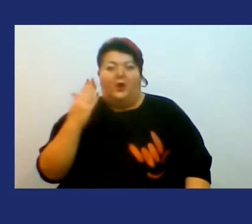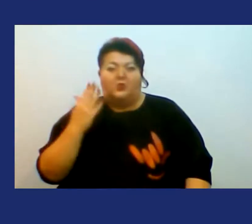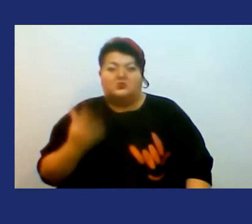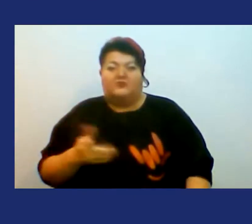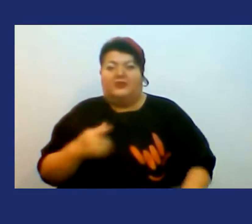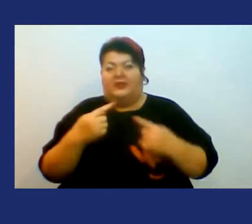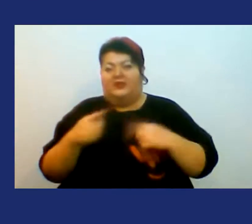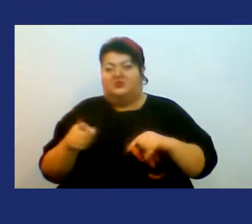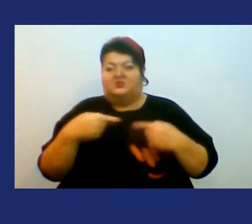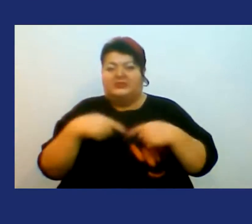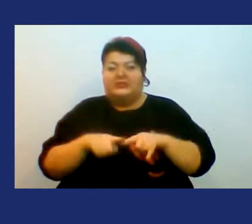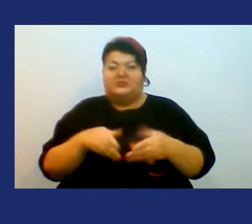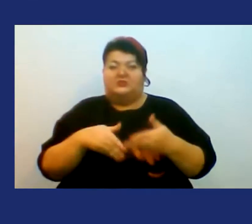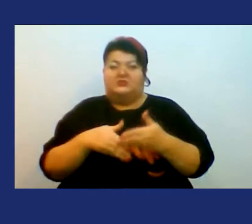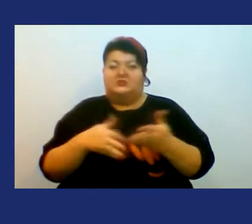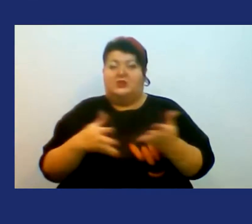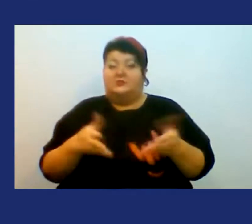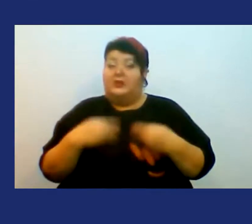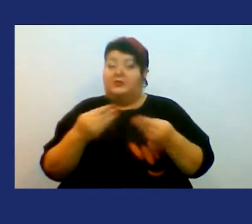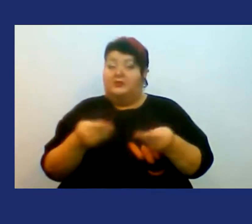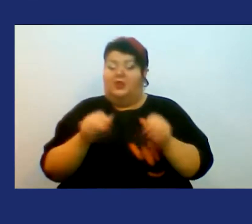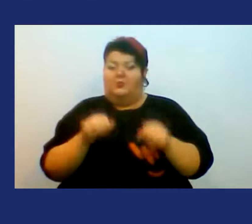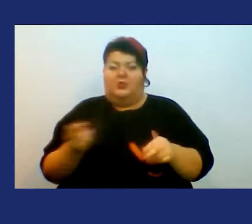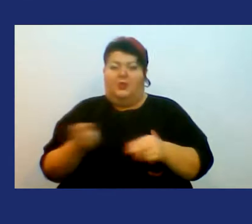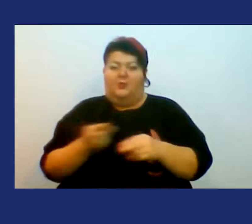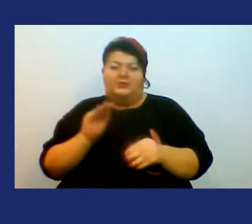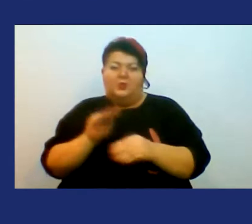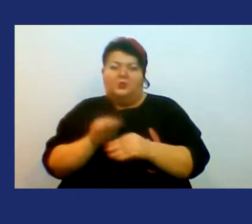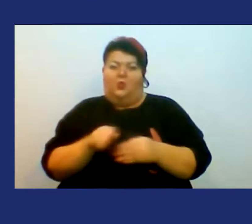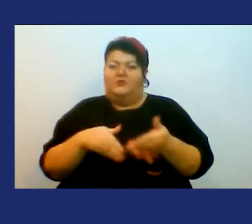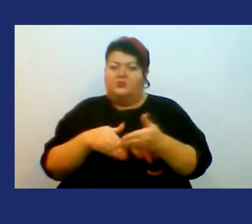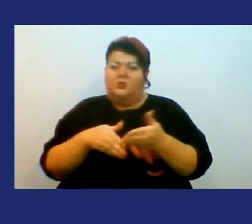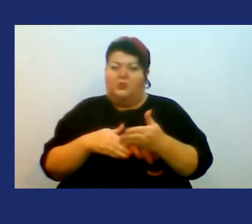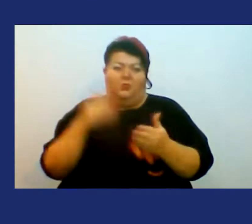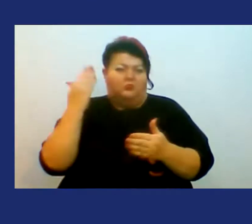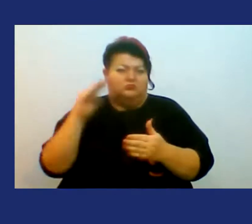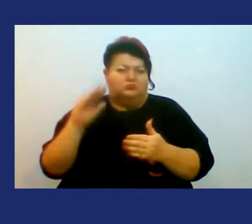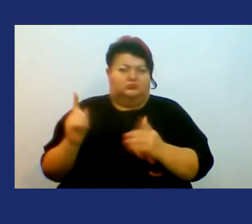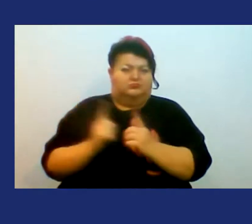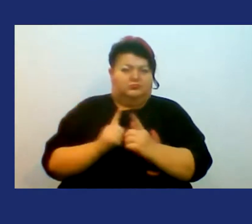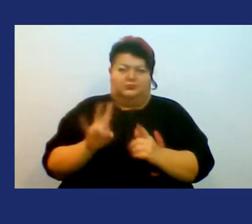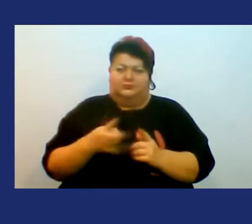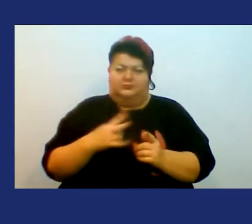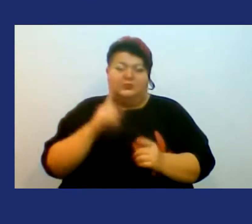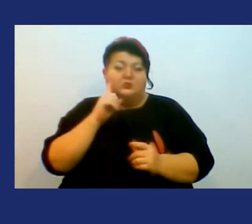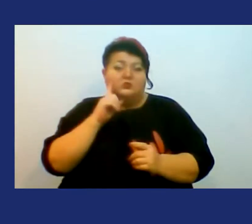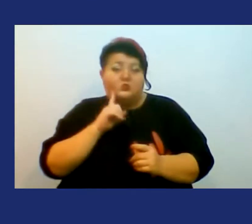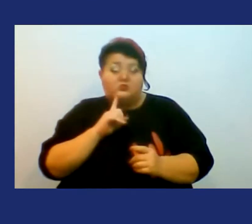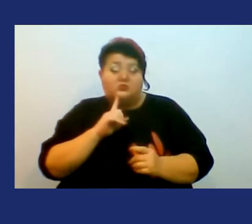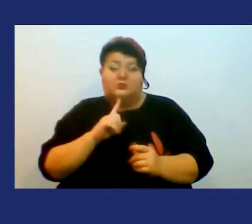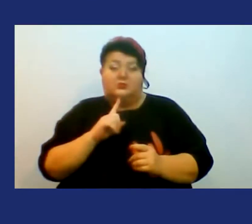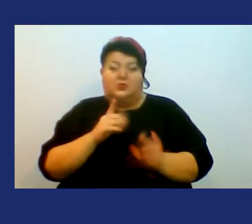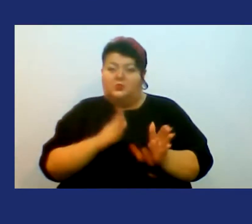introduce voting machines at every polling station, or at least some other technical means and hardware that would allow, without